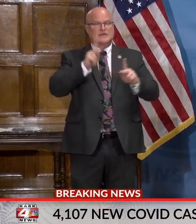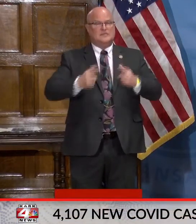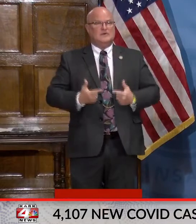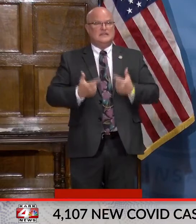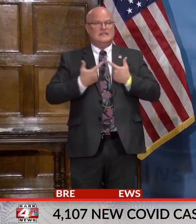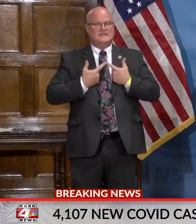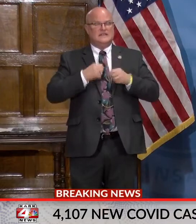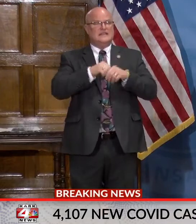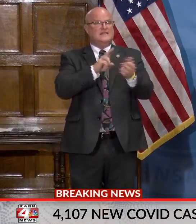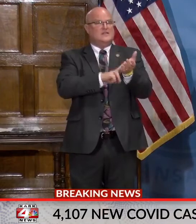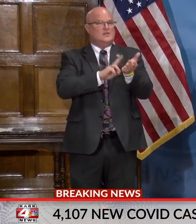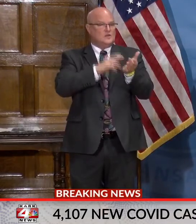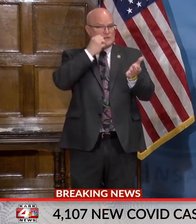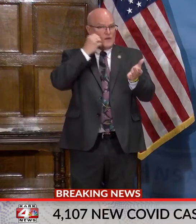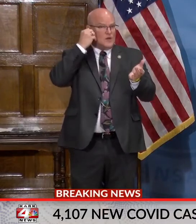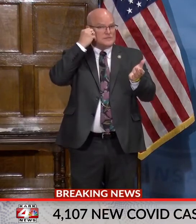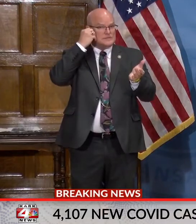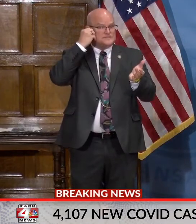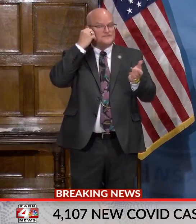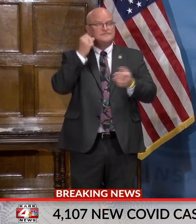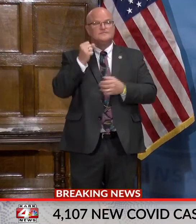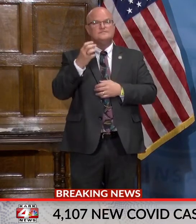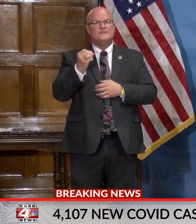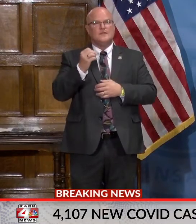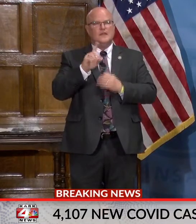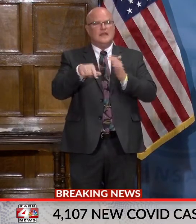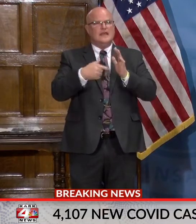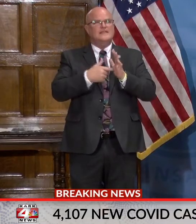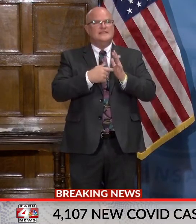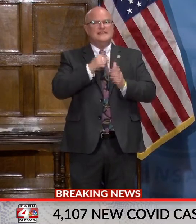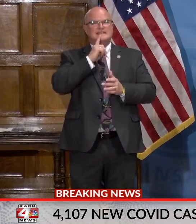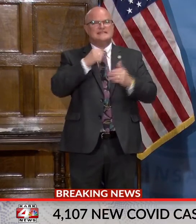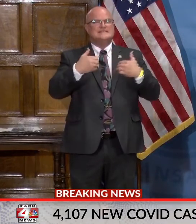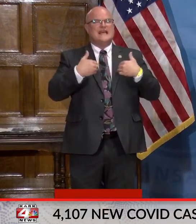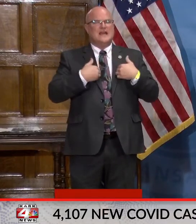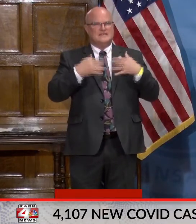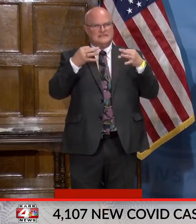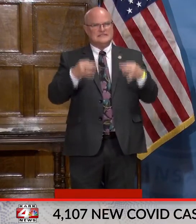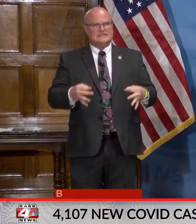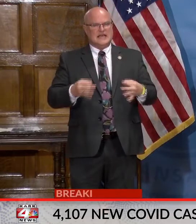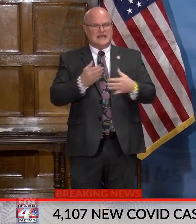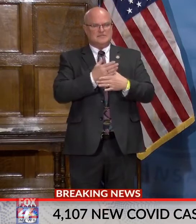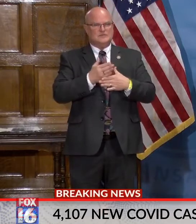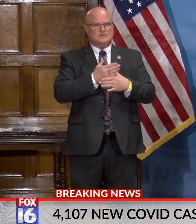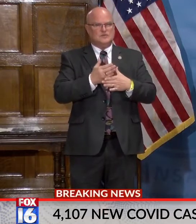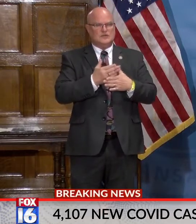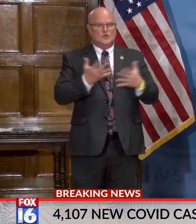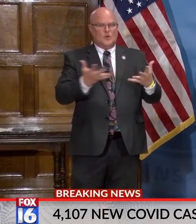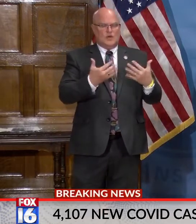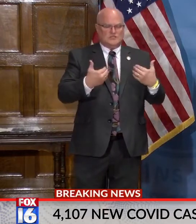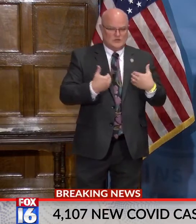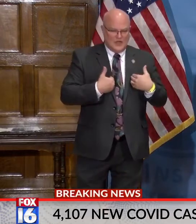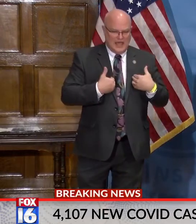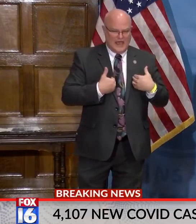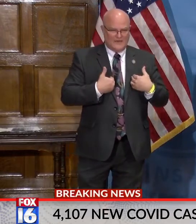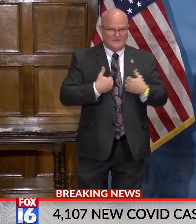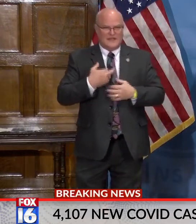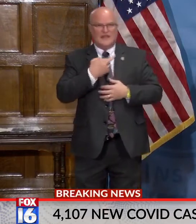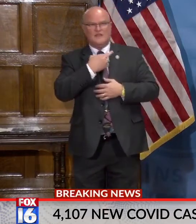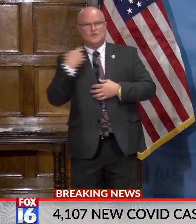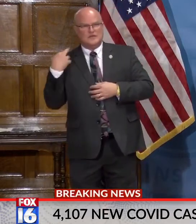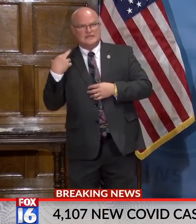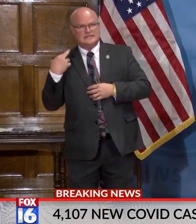these long-term care facilities. So this is a matter of having to decide between what you have and what the risks are.